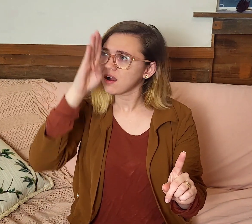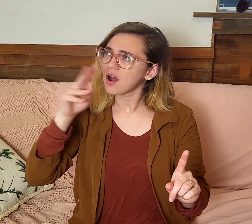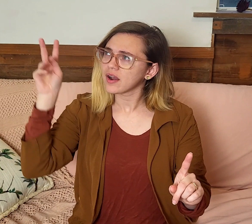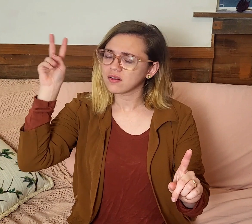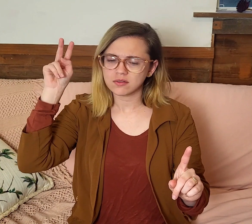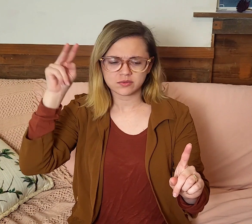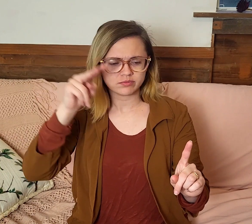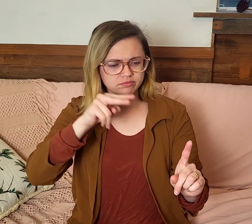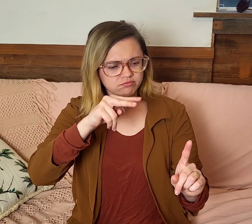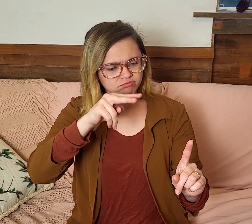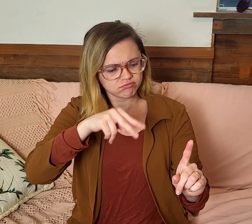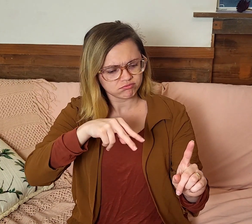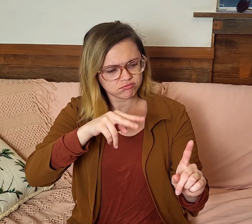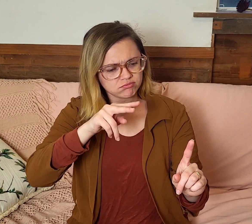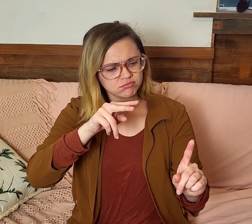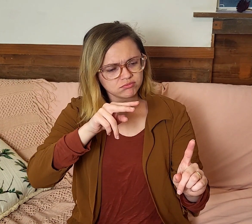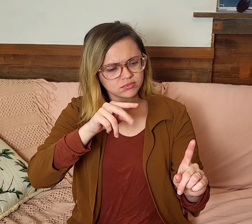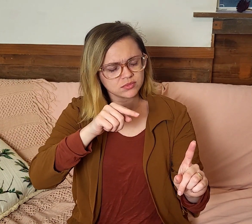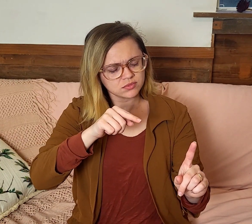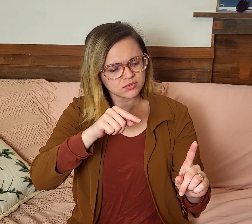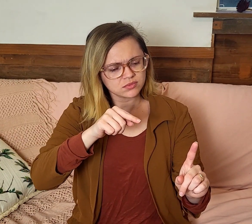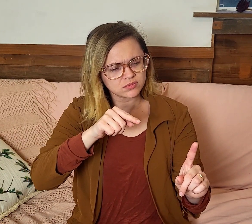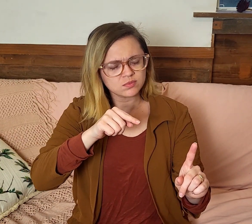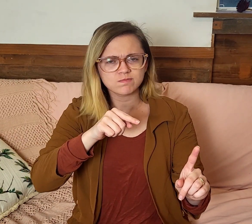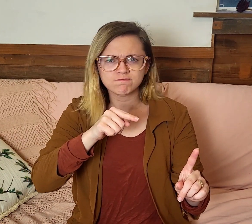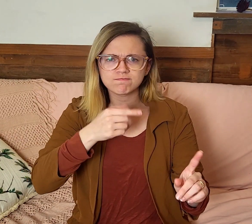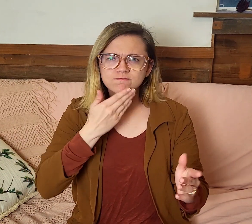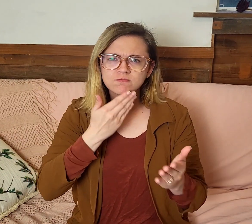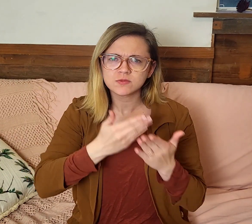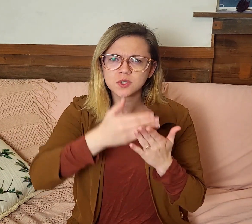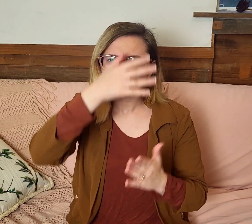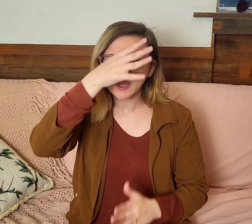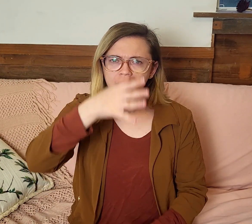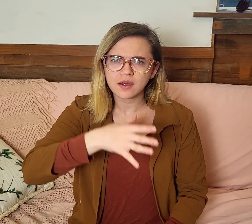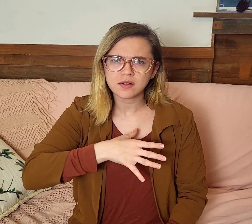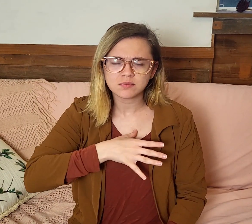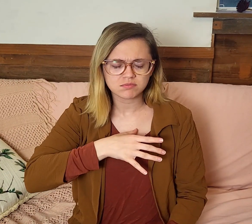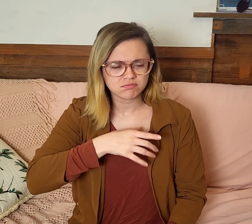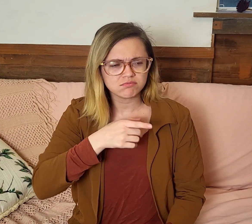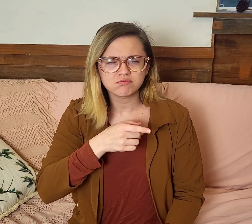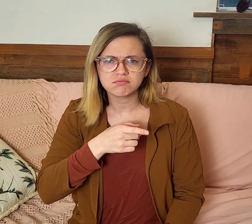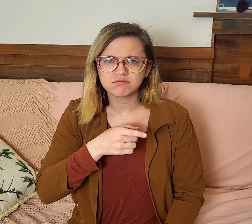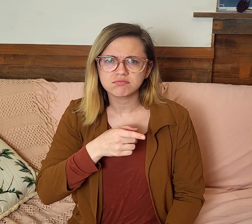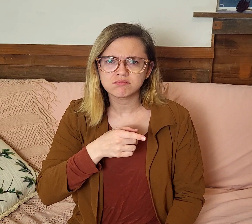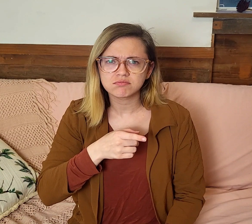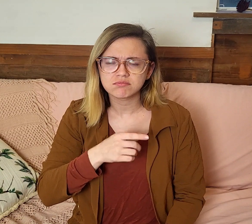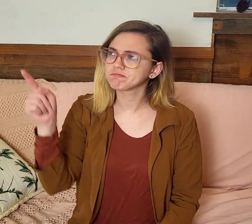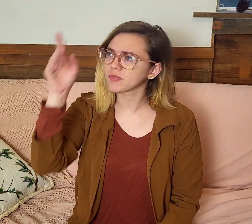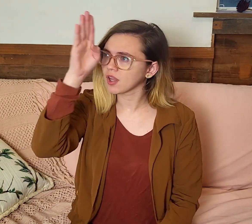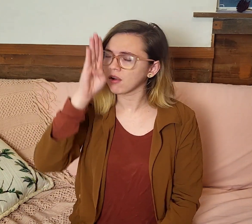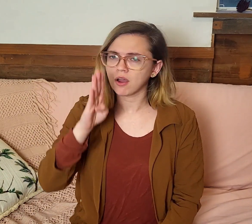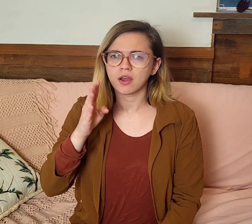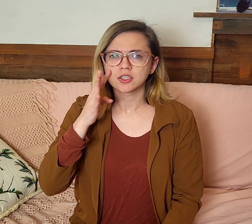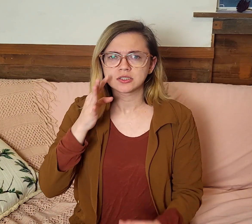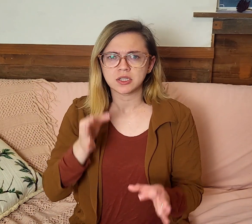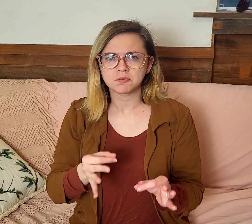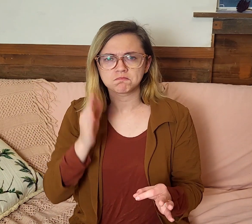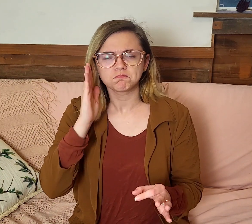looked down favorably upon Noah and saw that he was a good man. And God decided that he